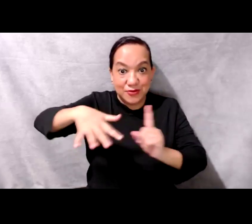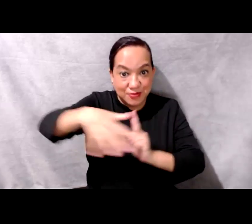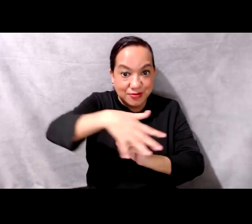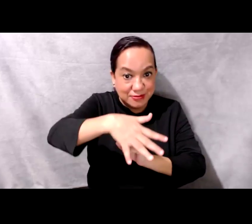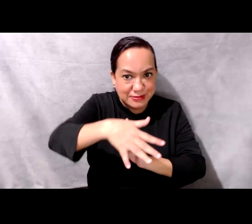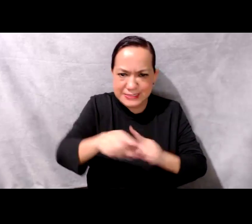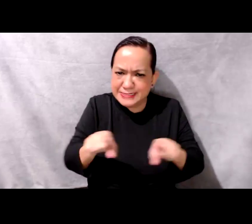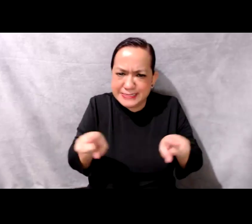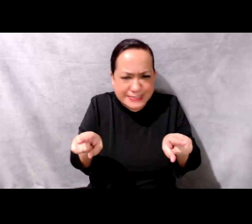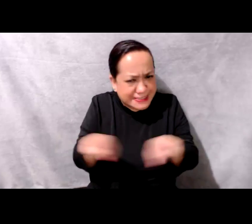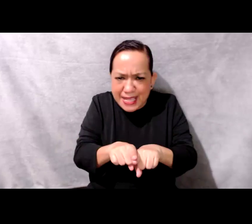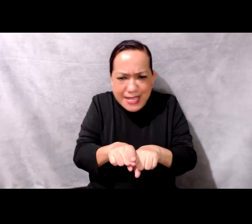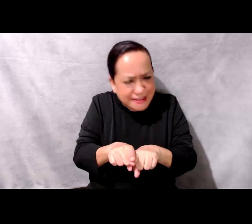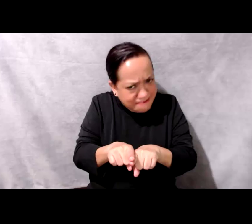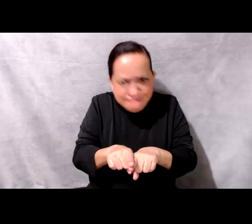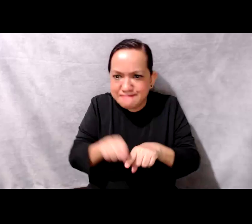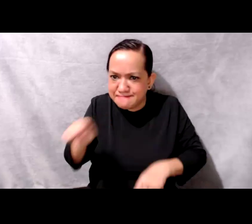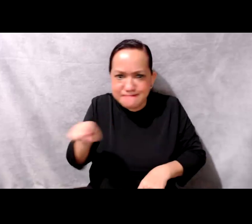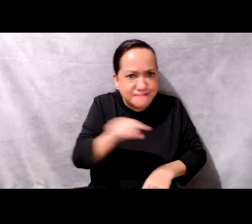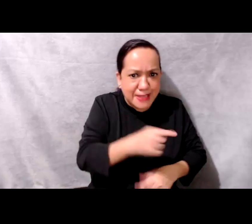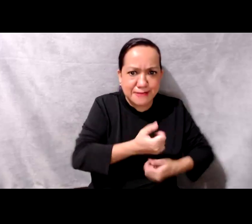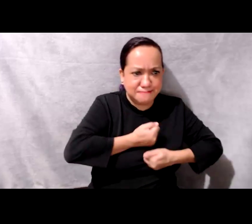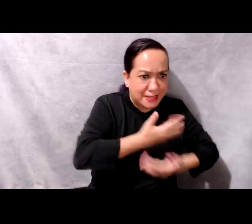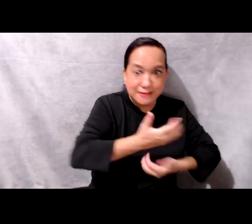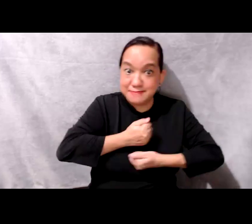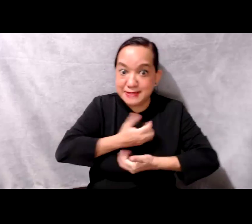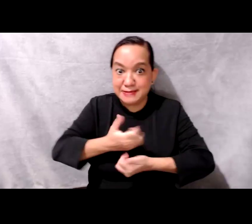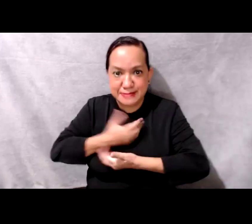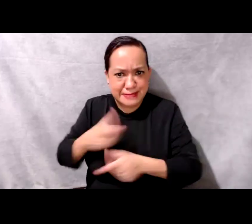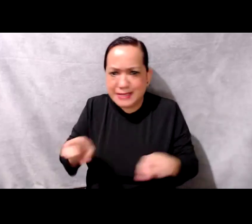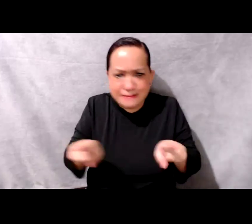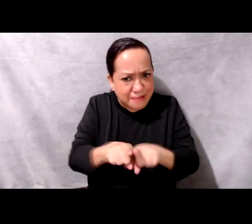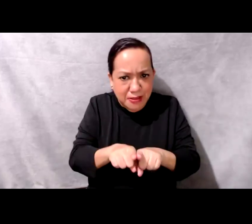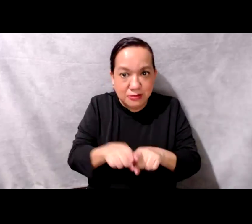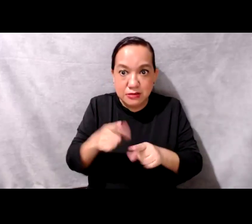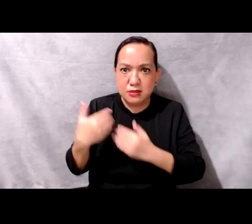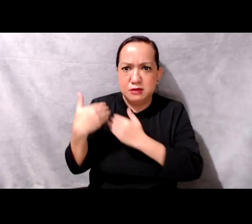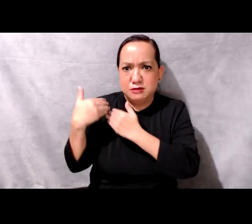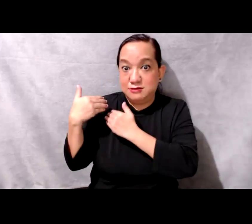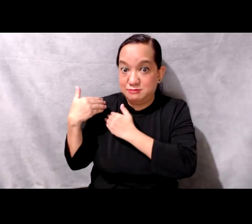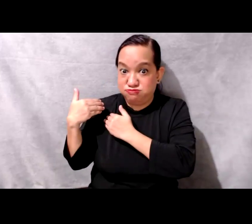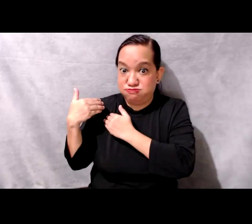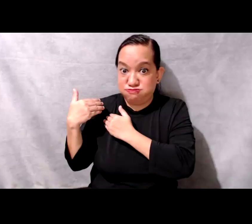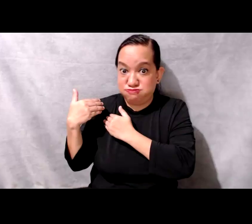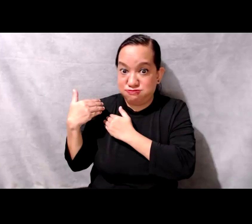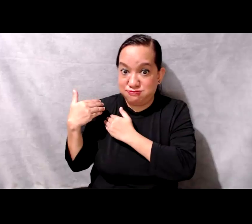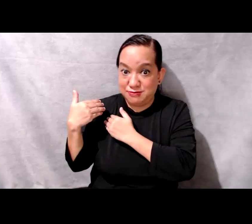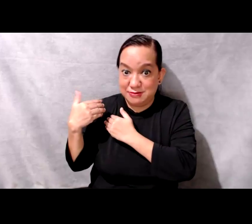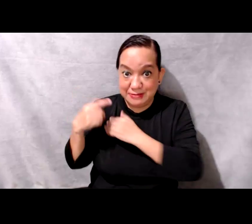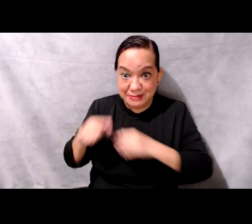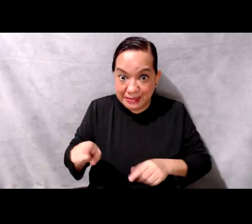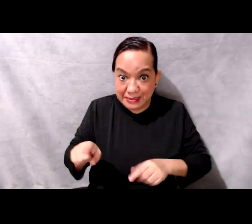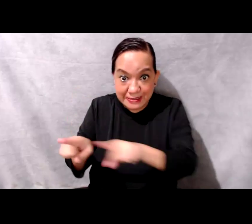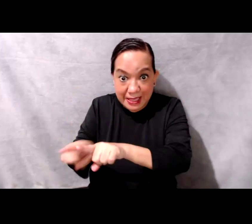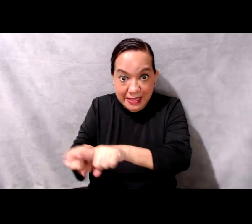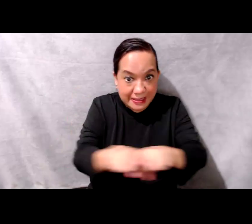happening well enough at the community level. And so if that is something we can all agree on, then that means that is something we must improve. And we already have an